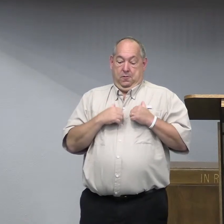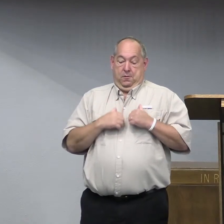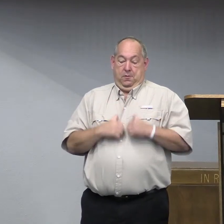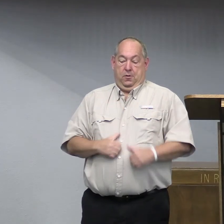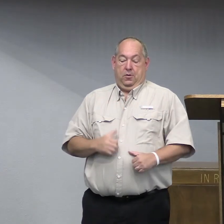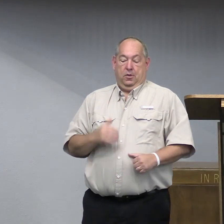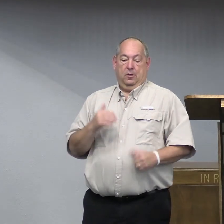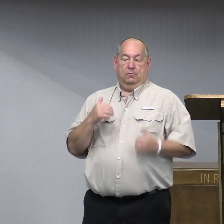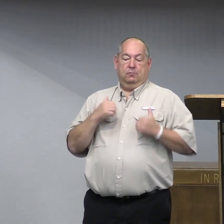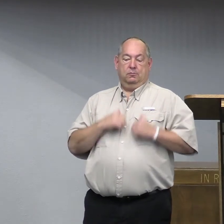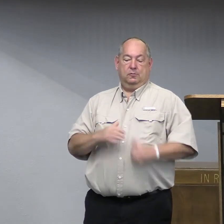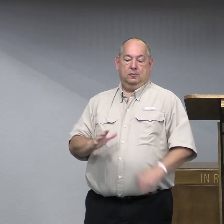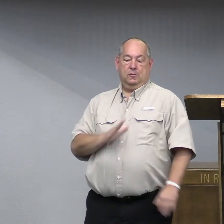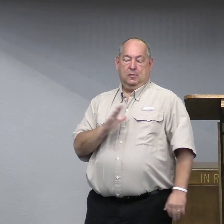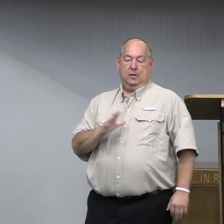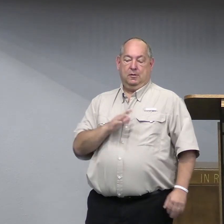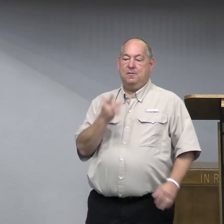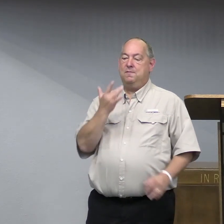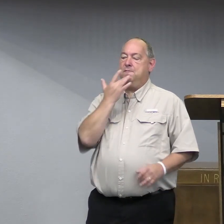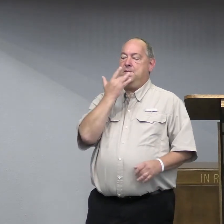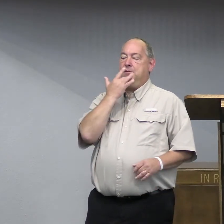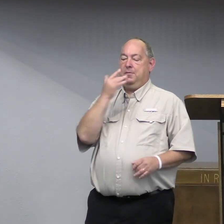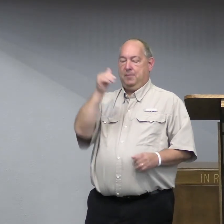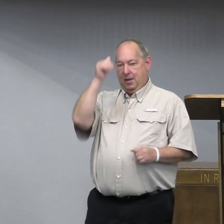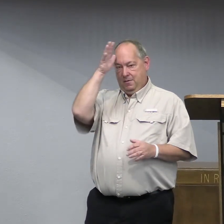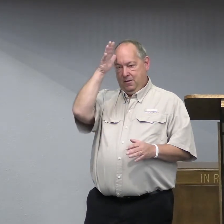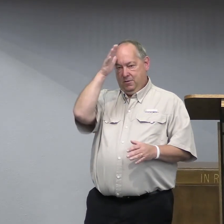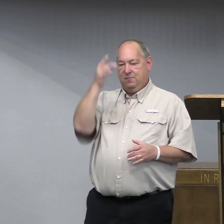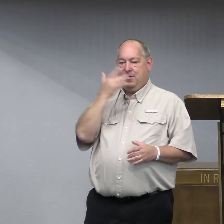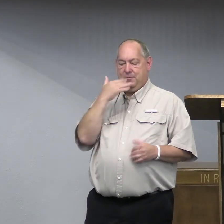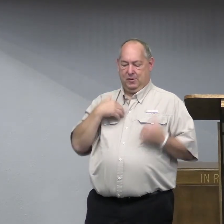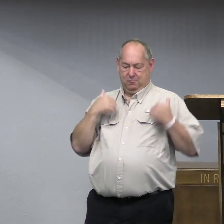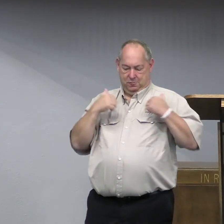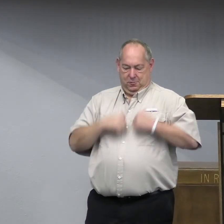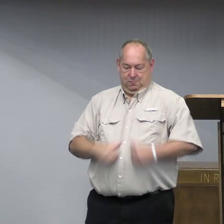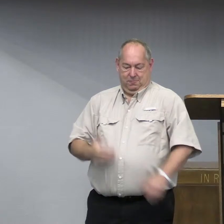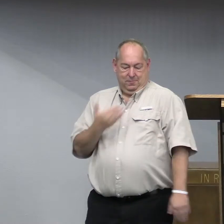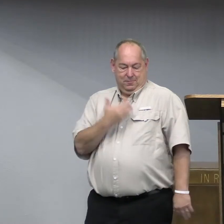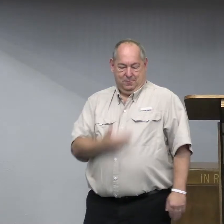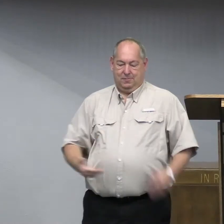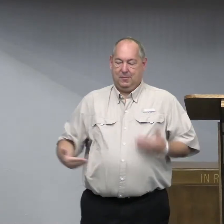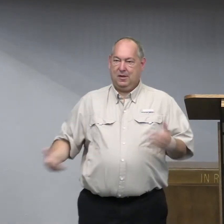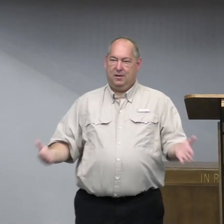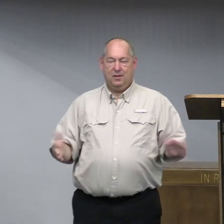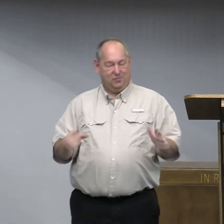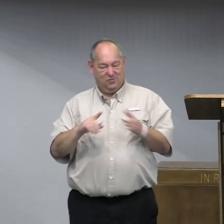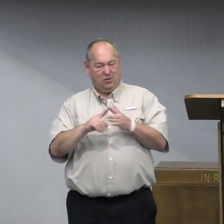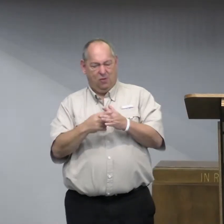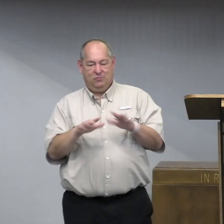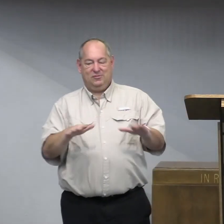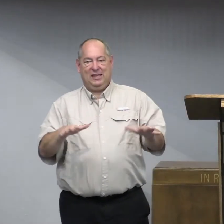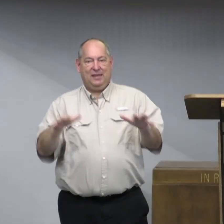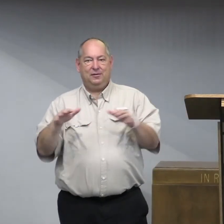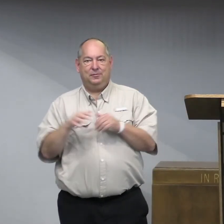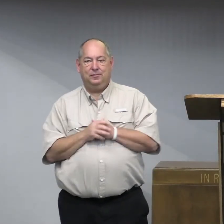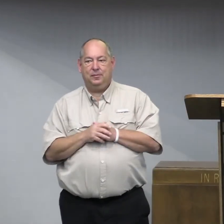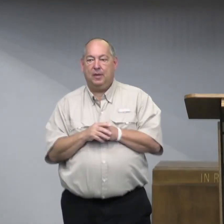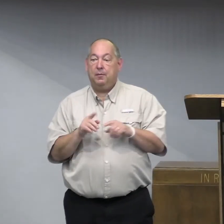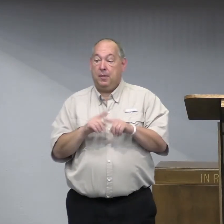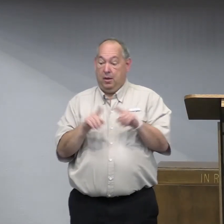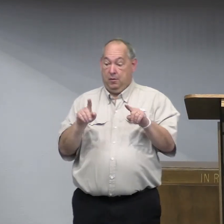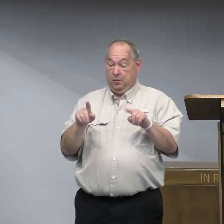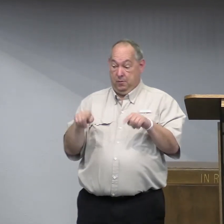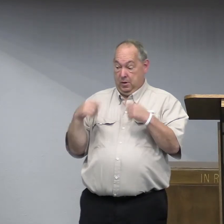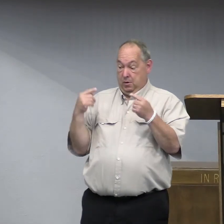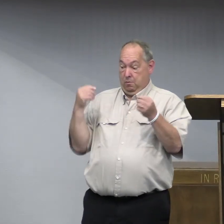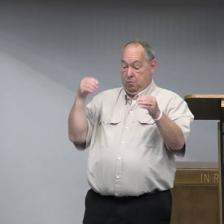the coat of favoritism from his father. So it starts out shaky. But once he is